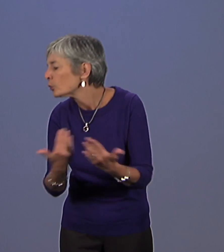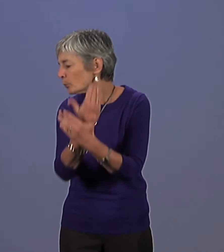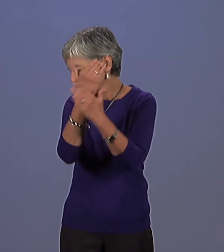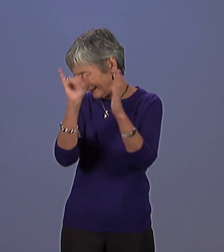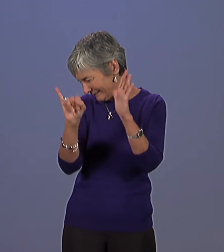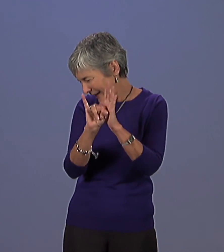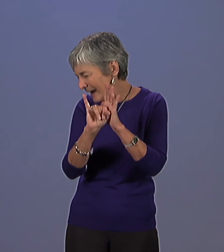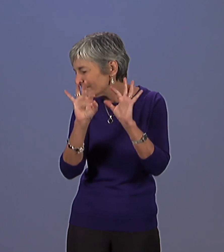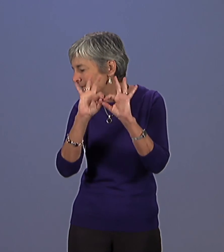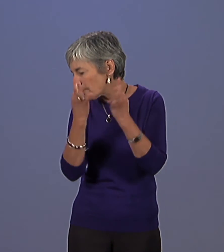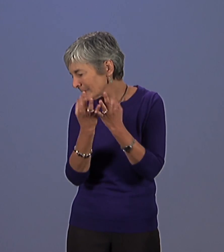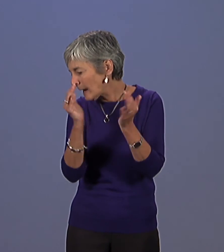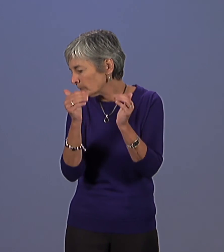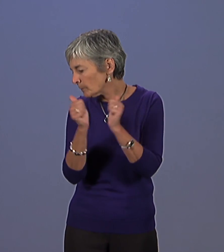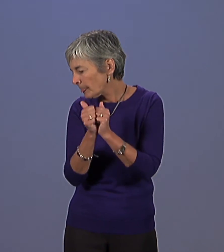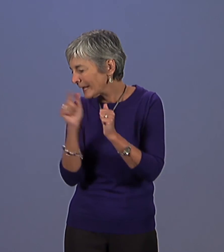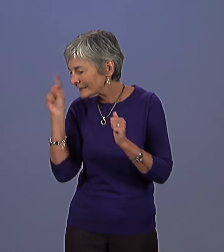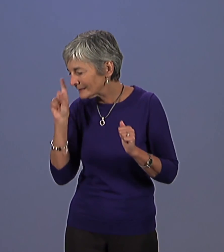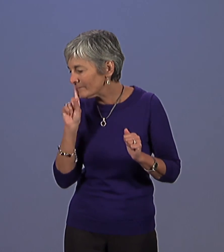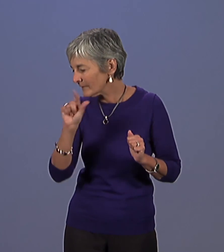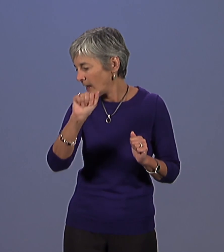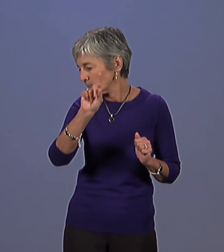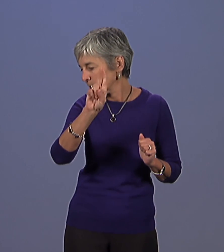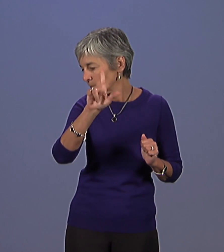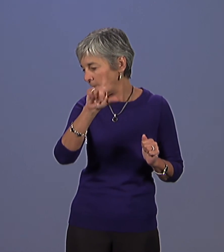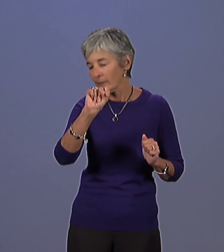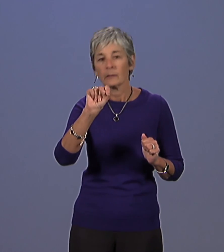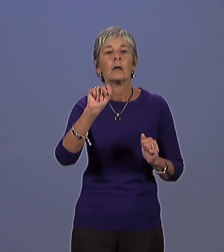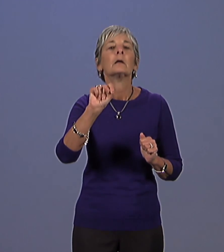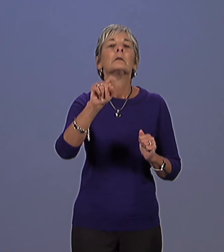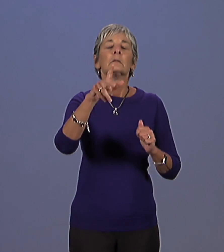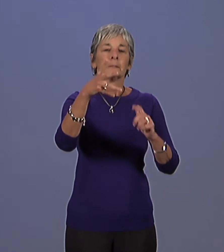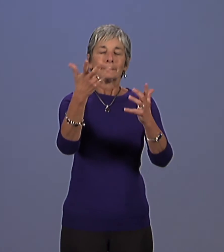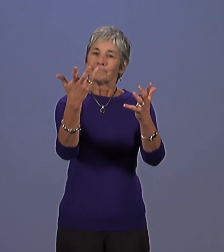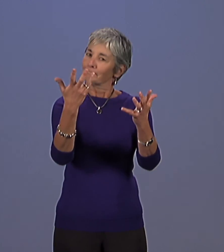a newly identified family as compared to those of deaf adults.